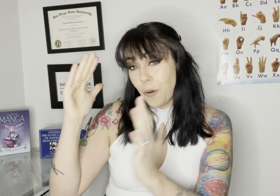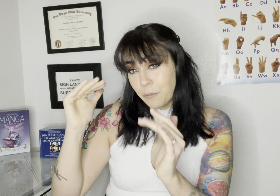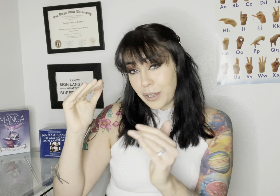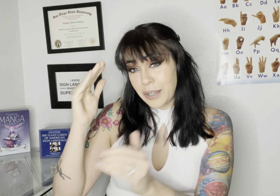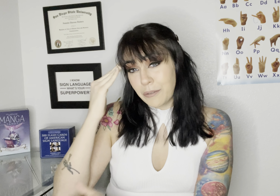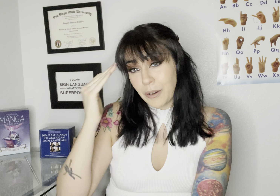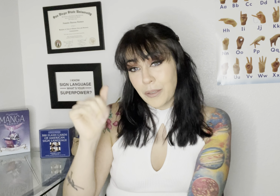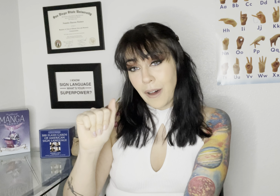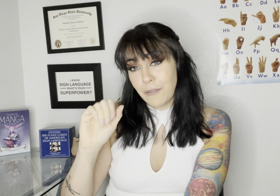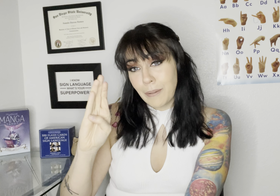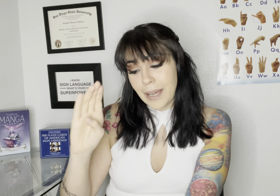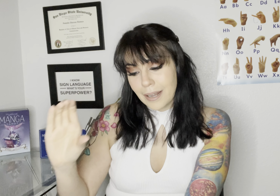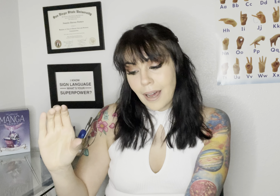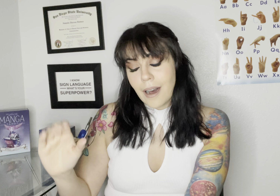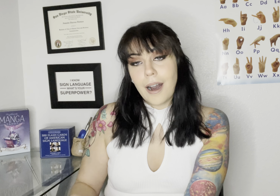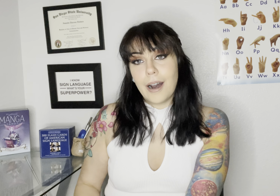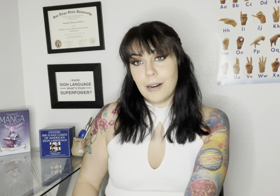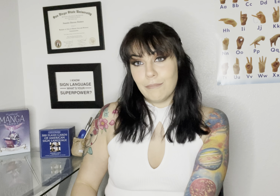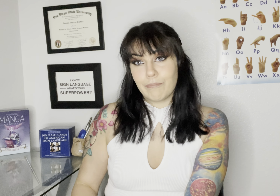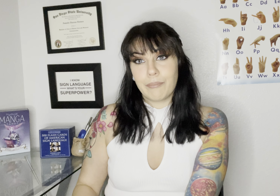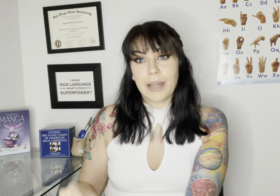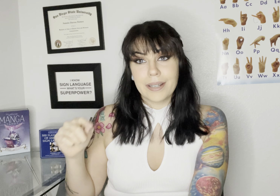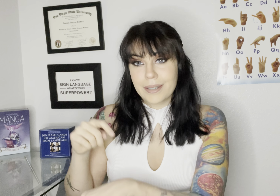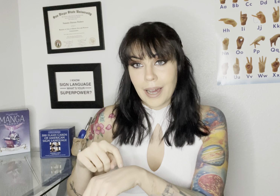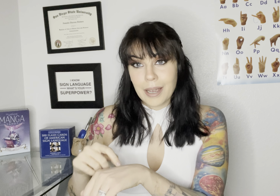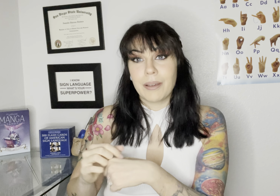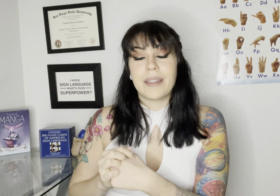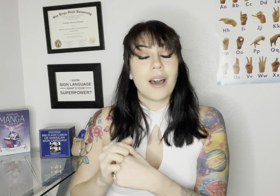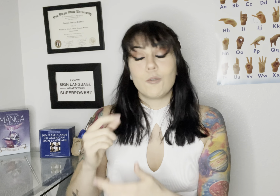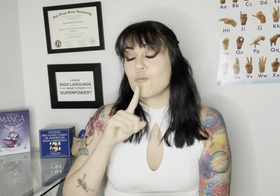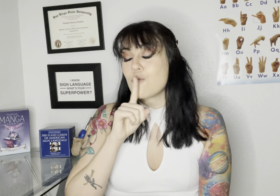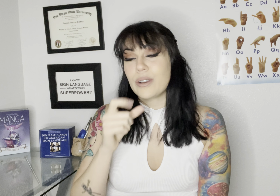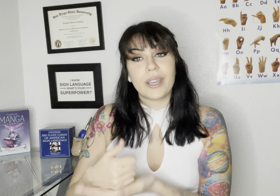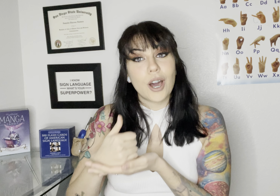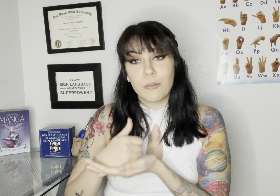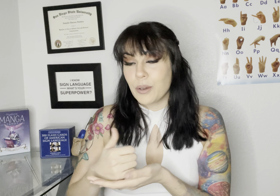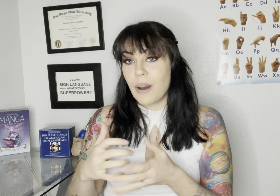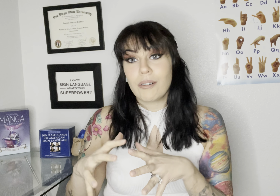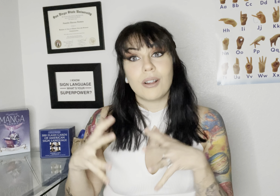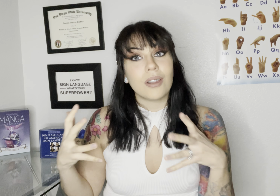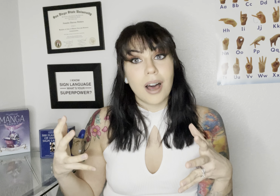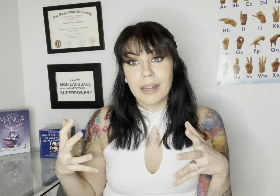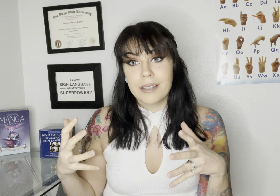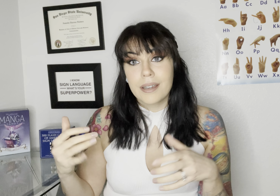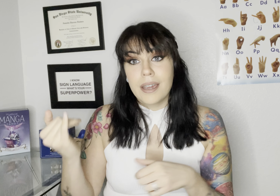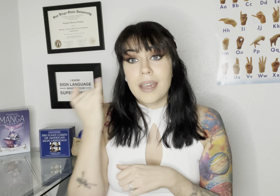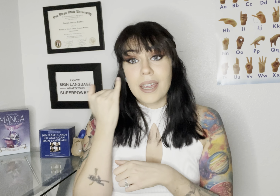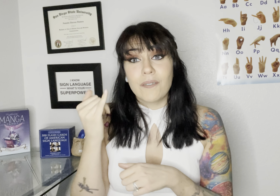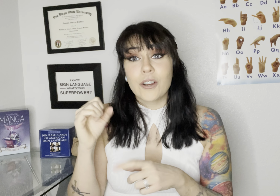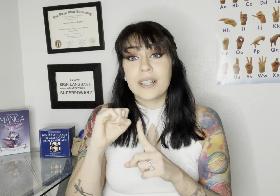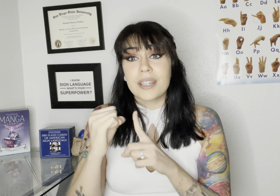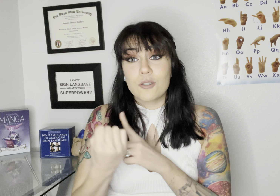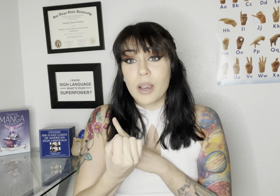hopefully you know the alphabet by this time, and that will really help you out a lot. If you're in a situation